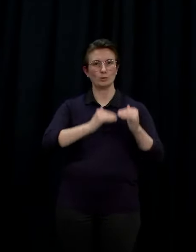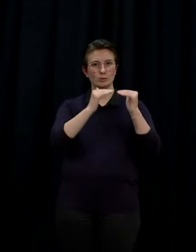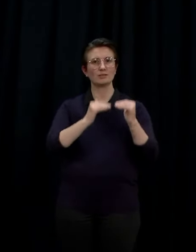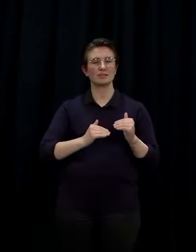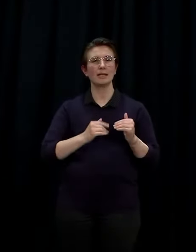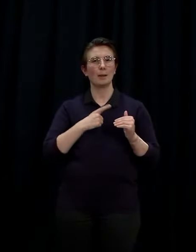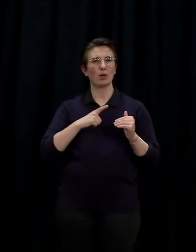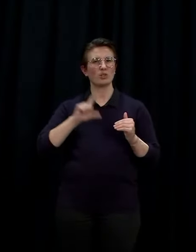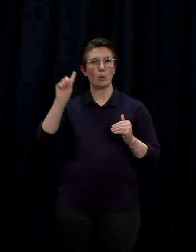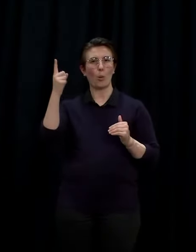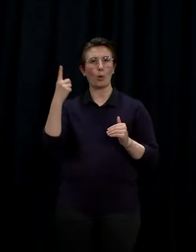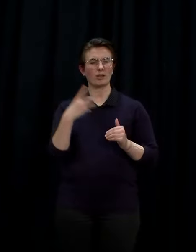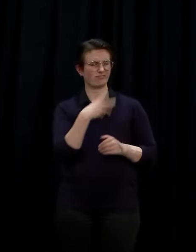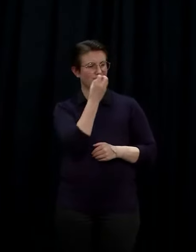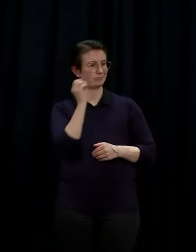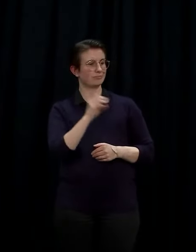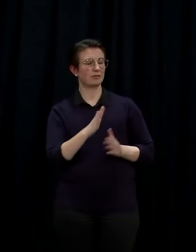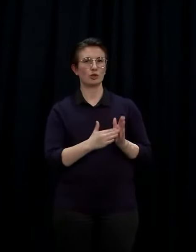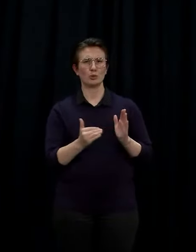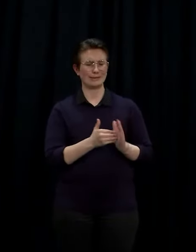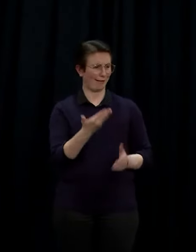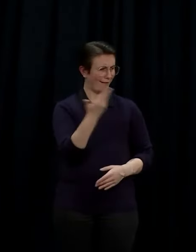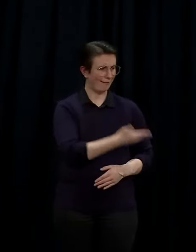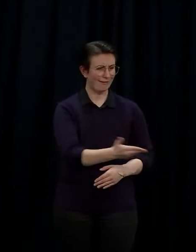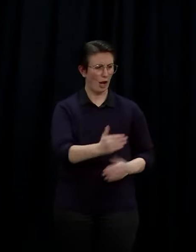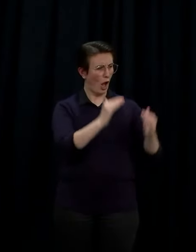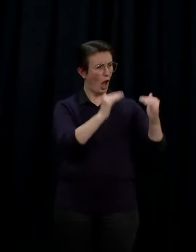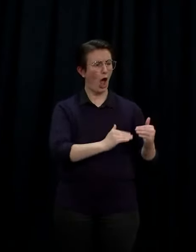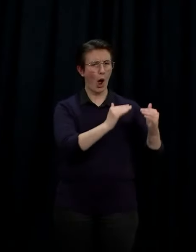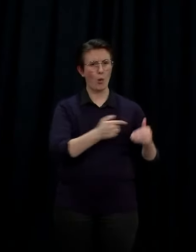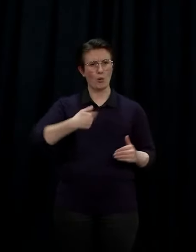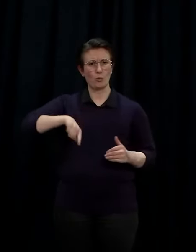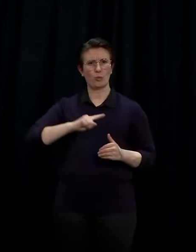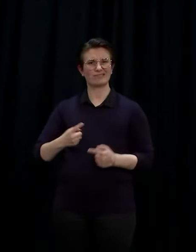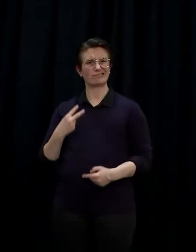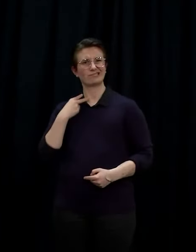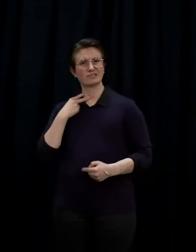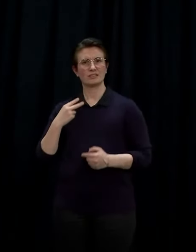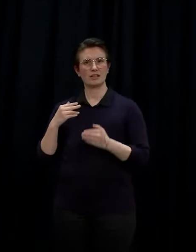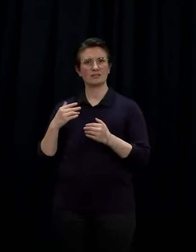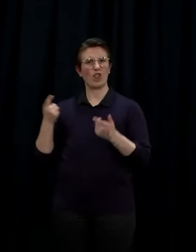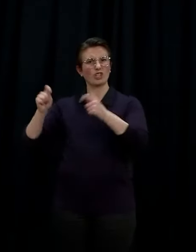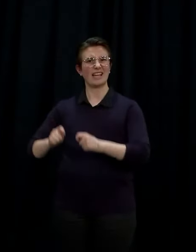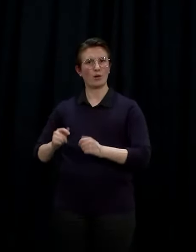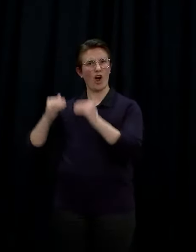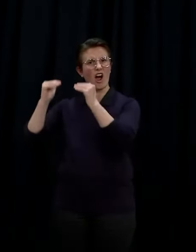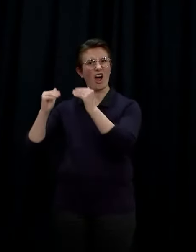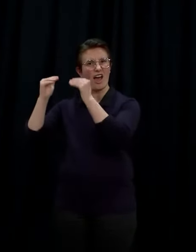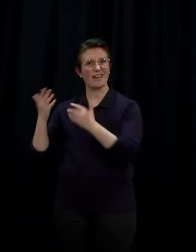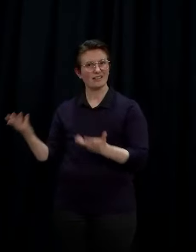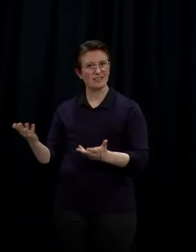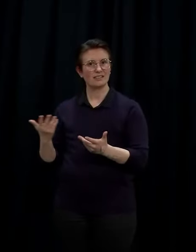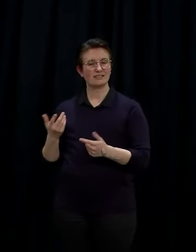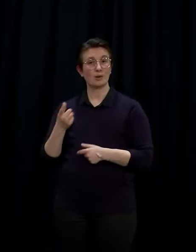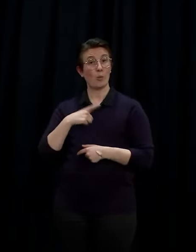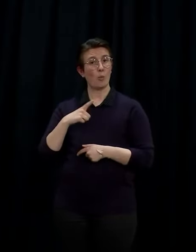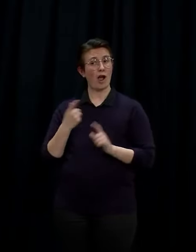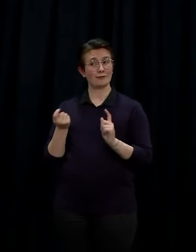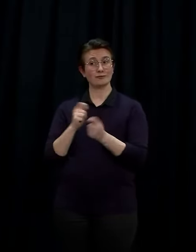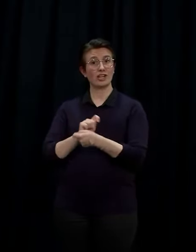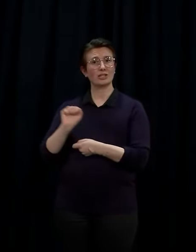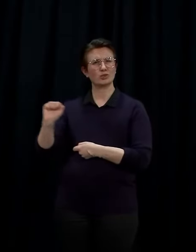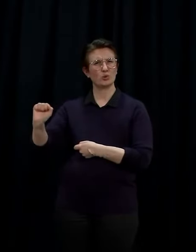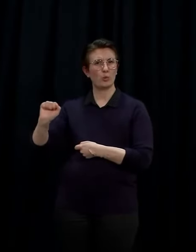you're worried about this time? Obviously, we've done that since, but level 4. Right at the beginning, we were worried about the